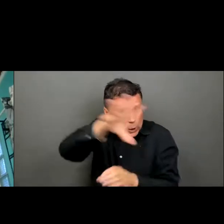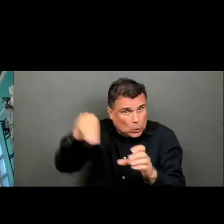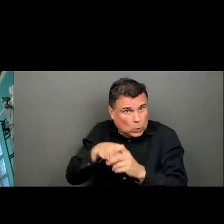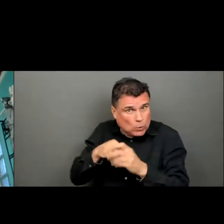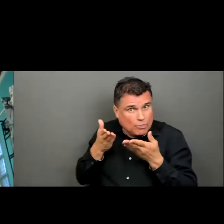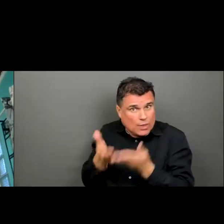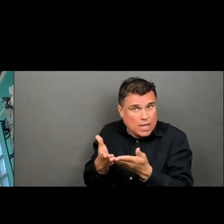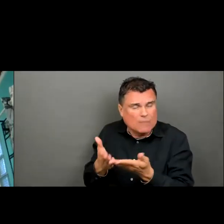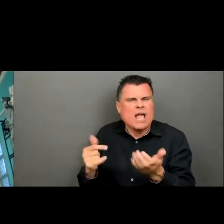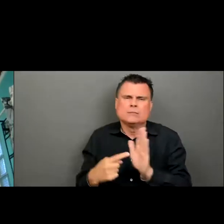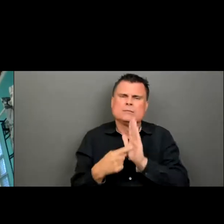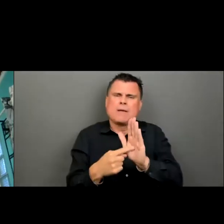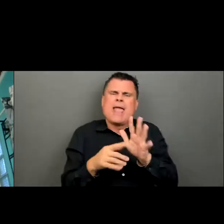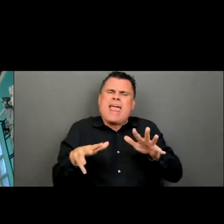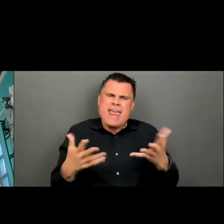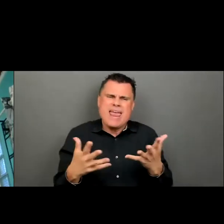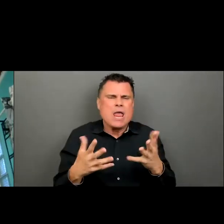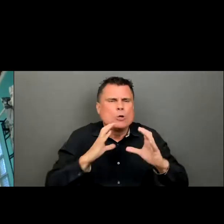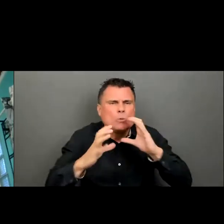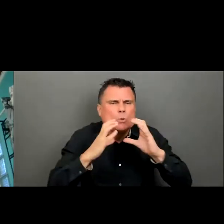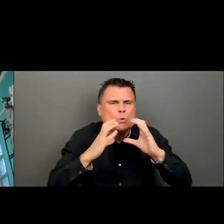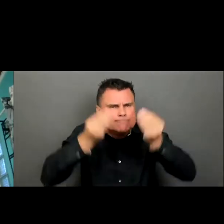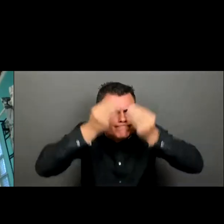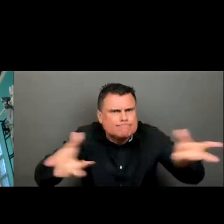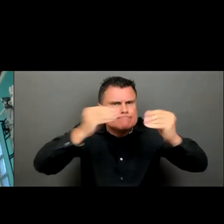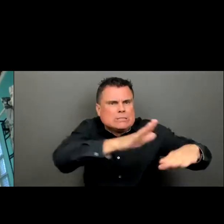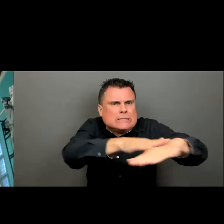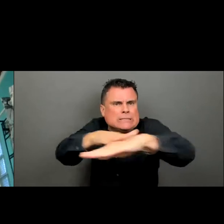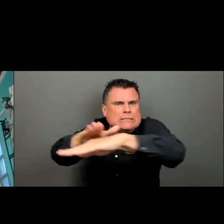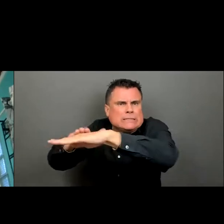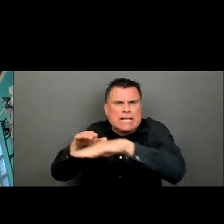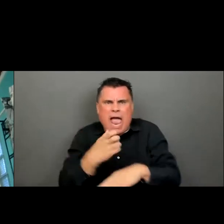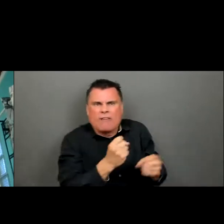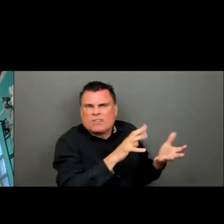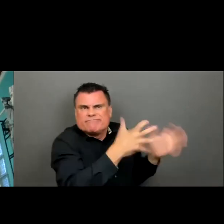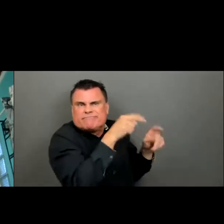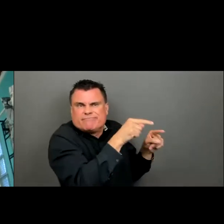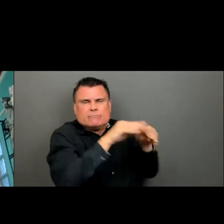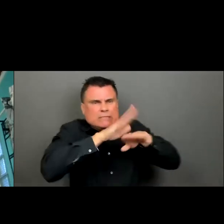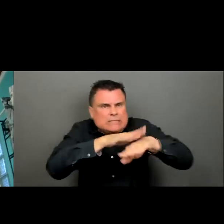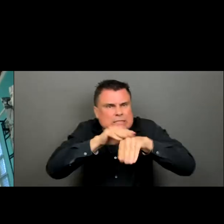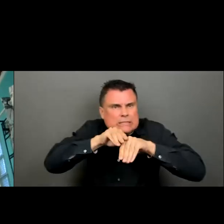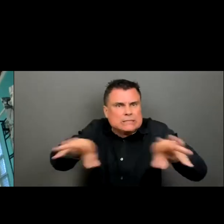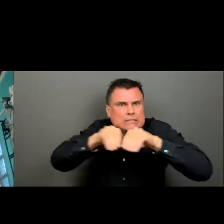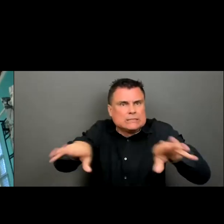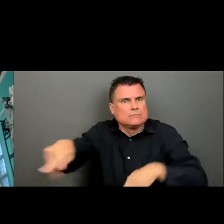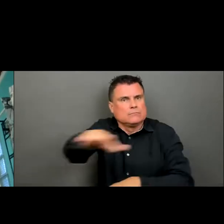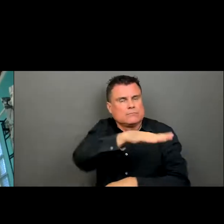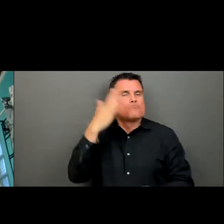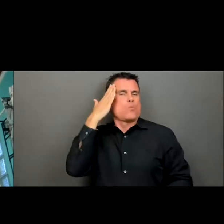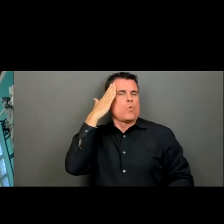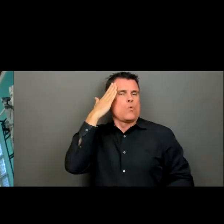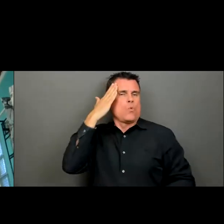the dissemination of warnings. What you have to question yourself, are they